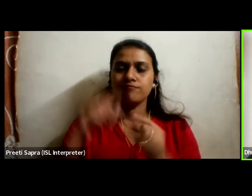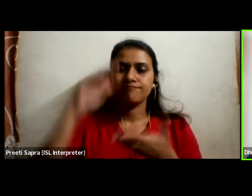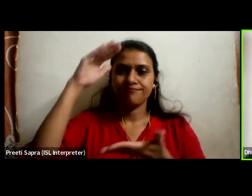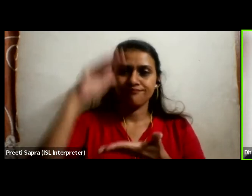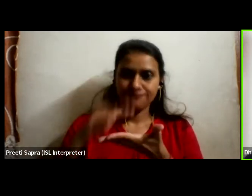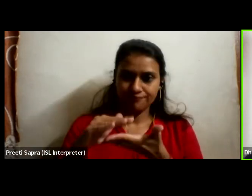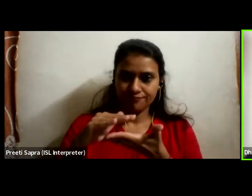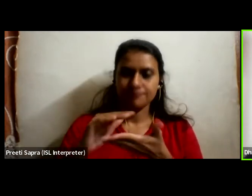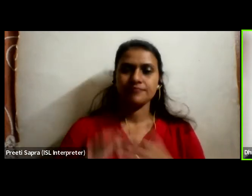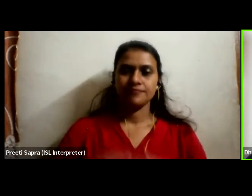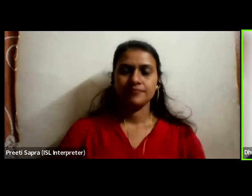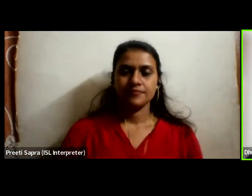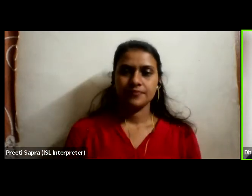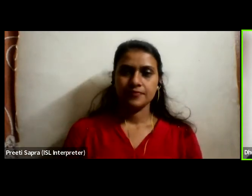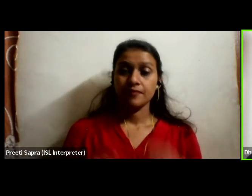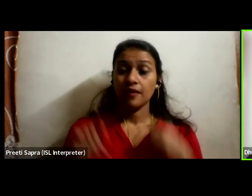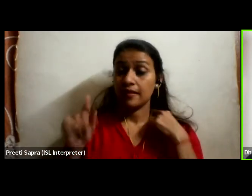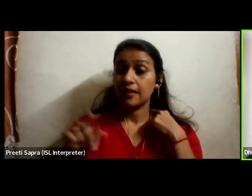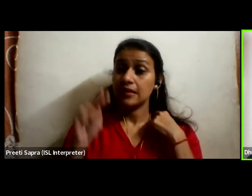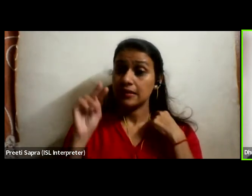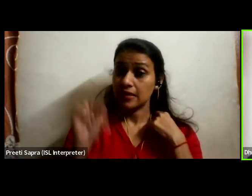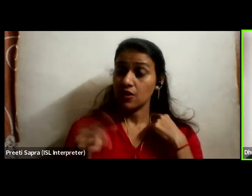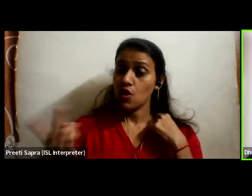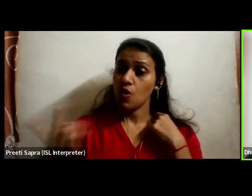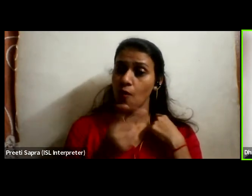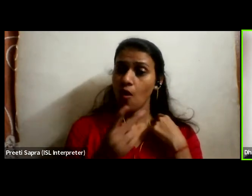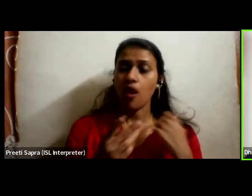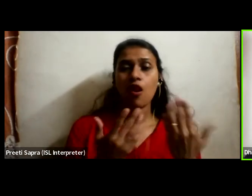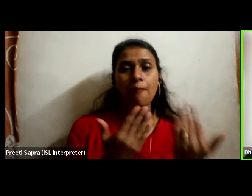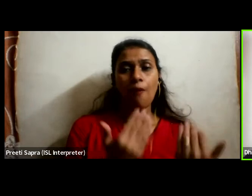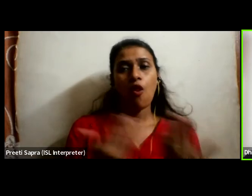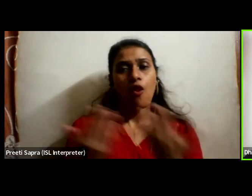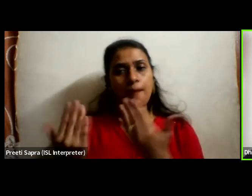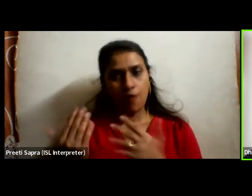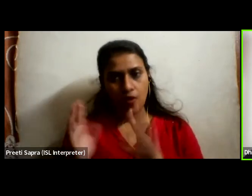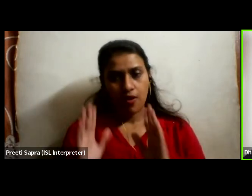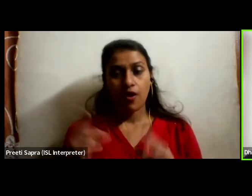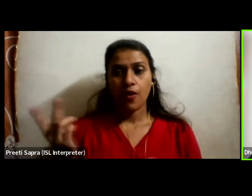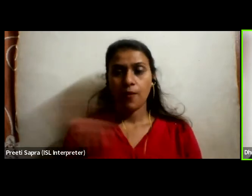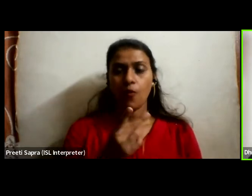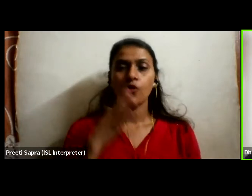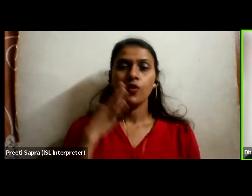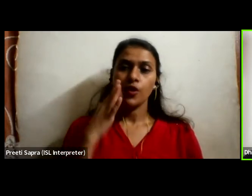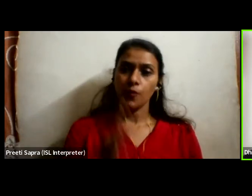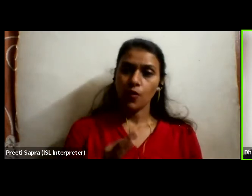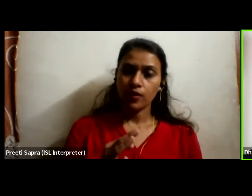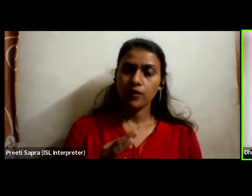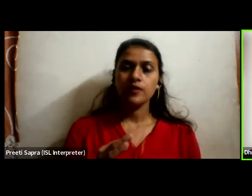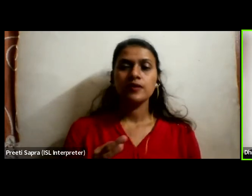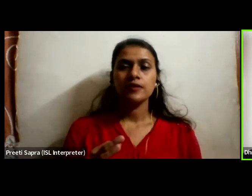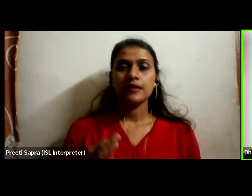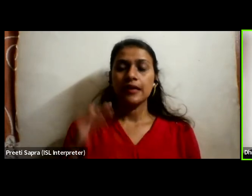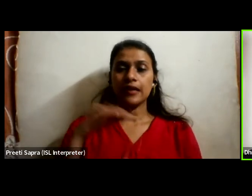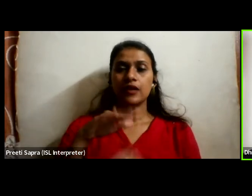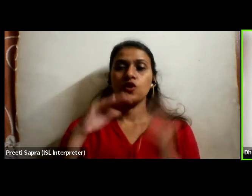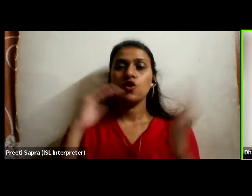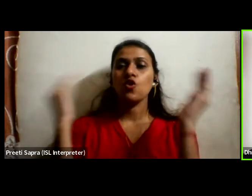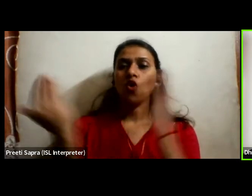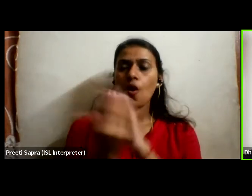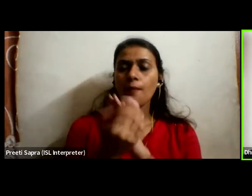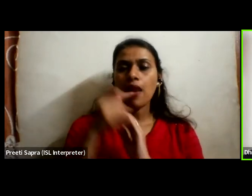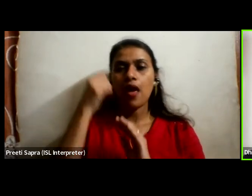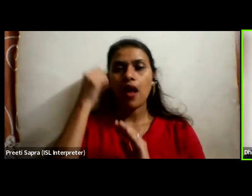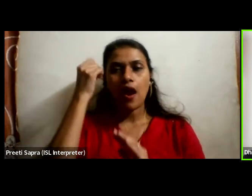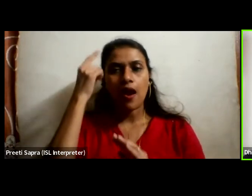these are definitely applicable both. They are already prevalent in various global understandings